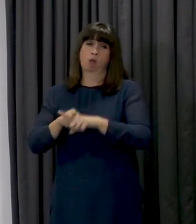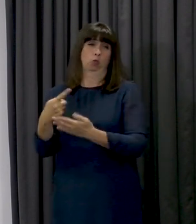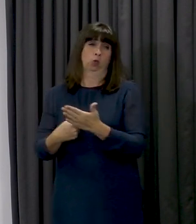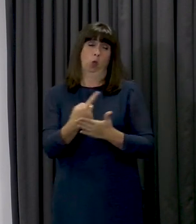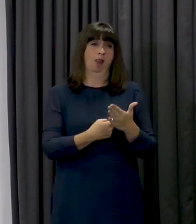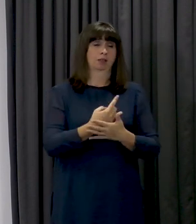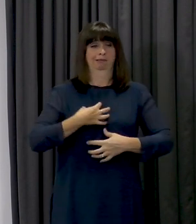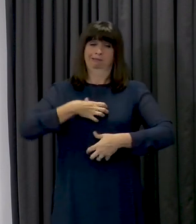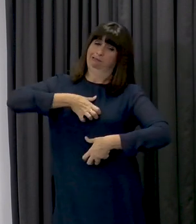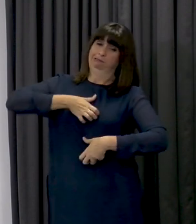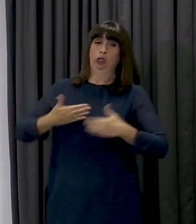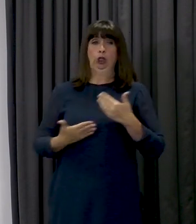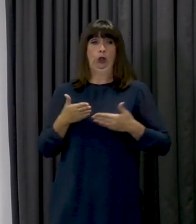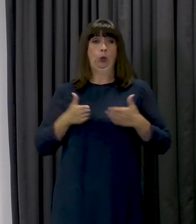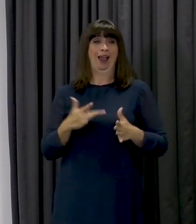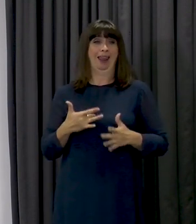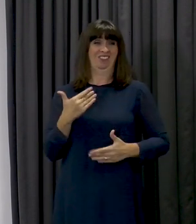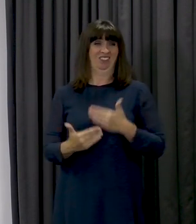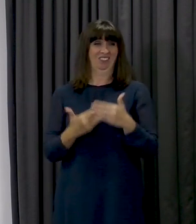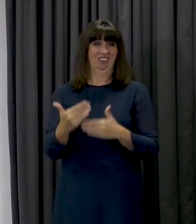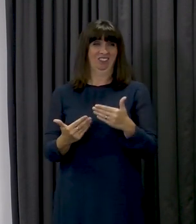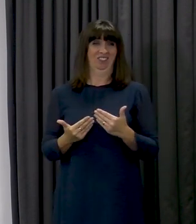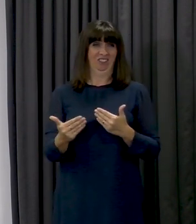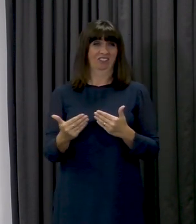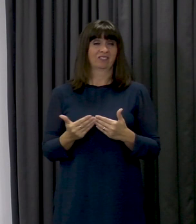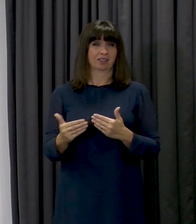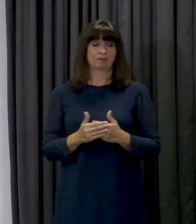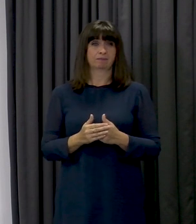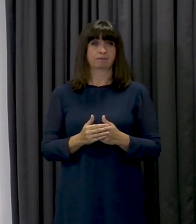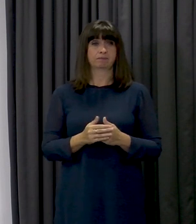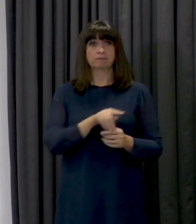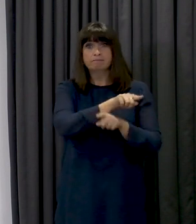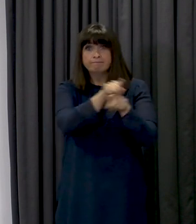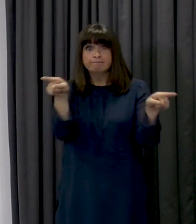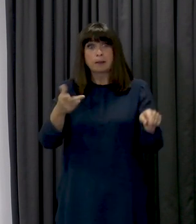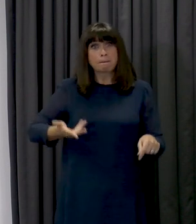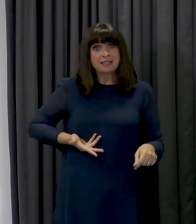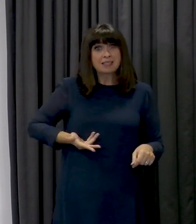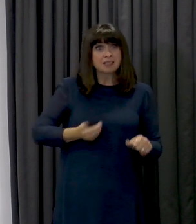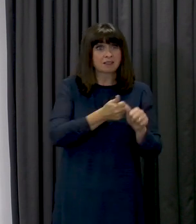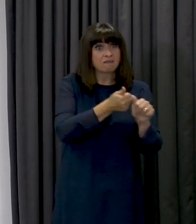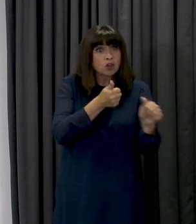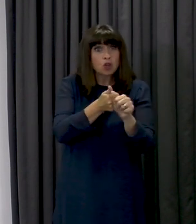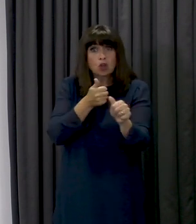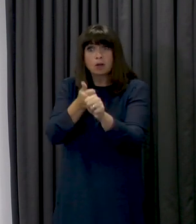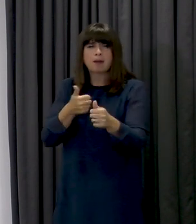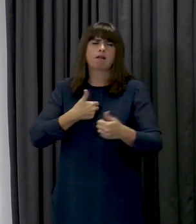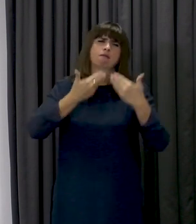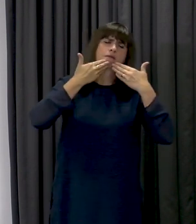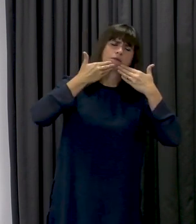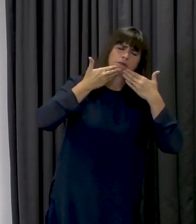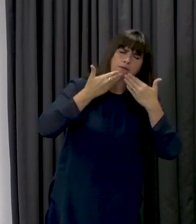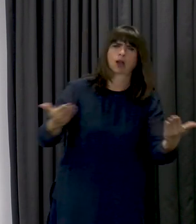cleaning regimes. I want once again to thank all those businesses who have worked with us and